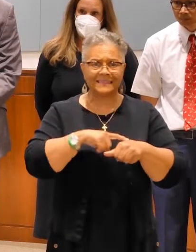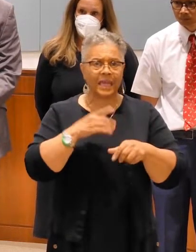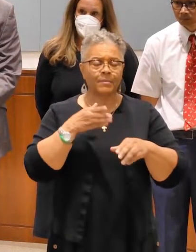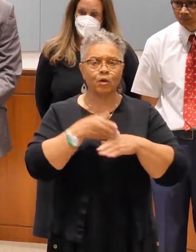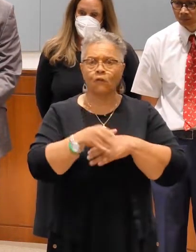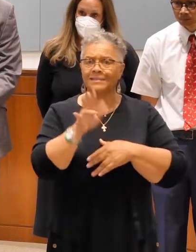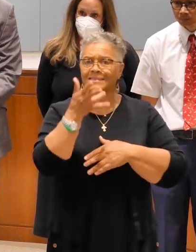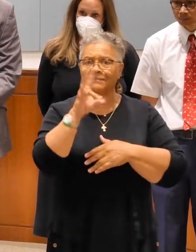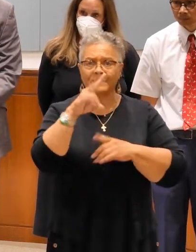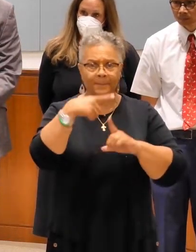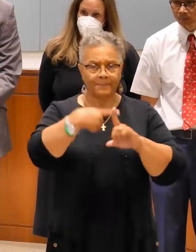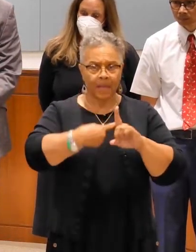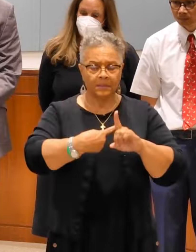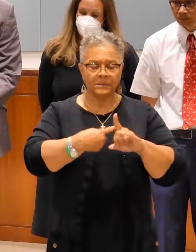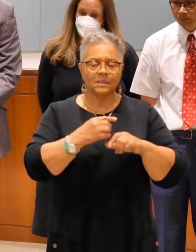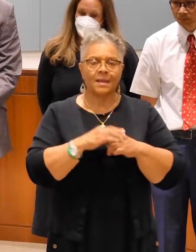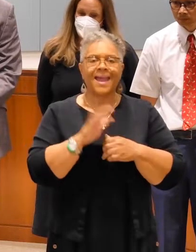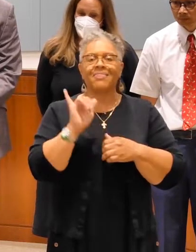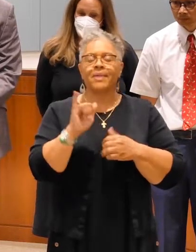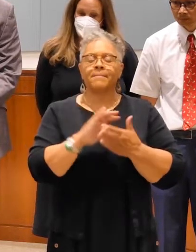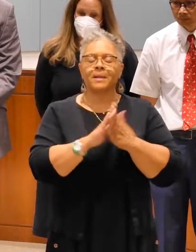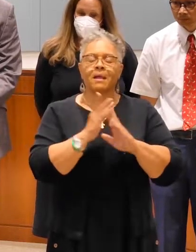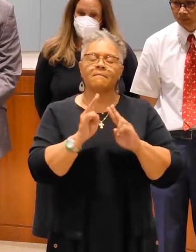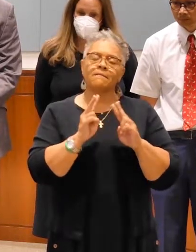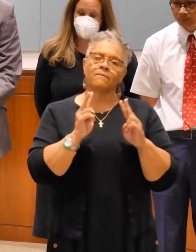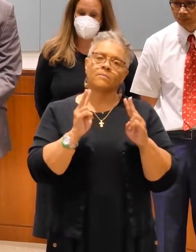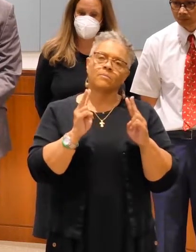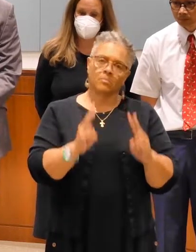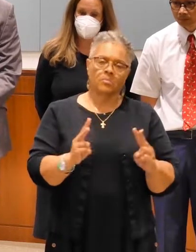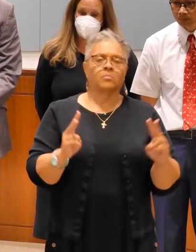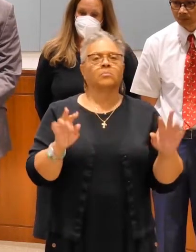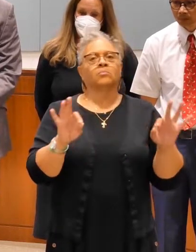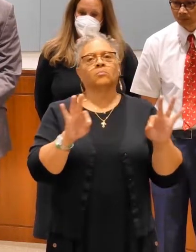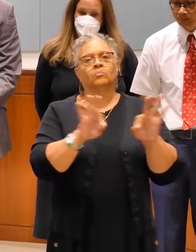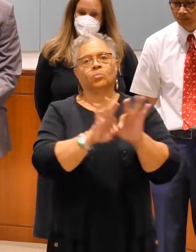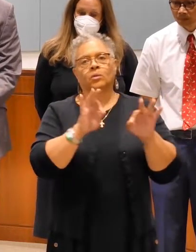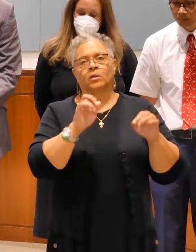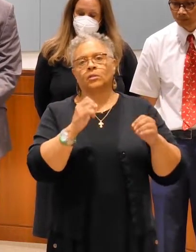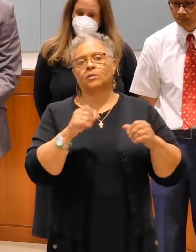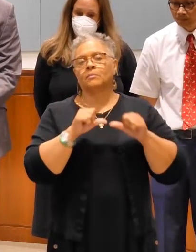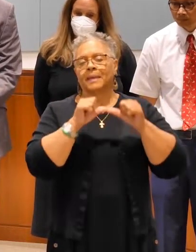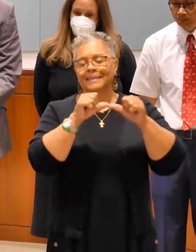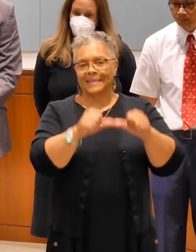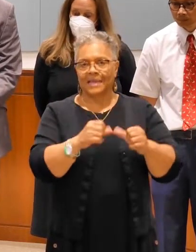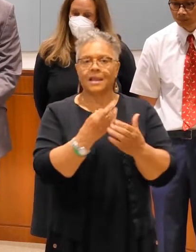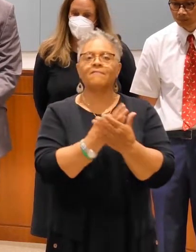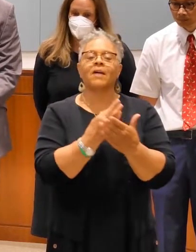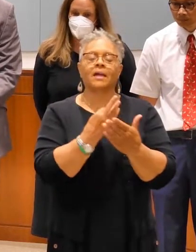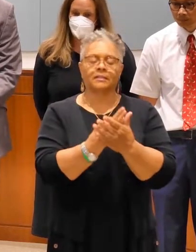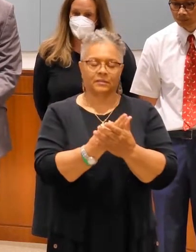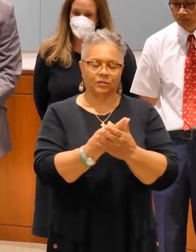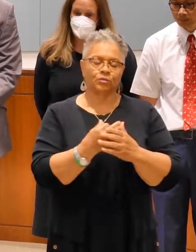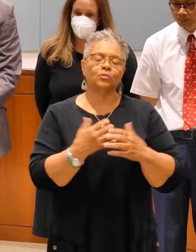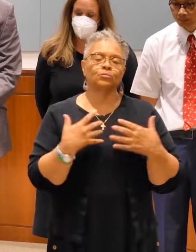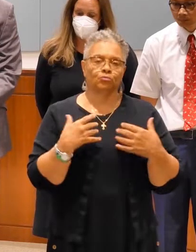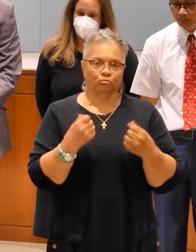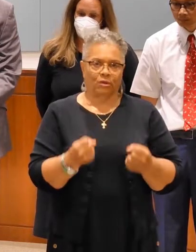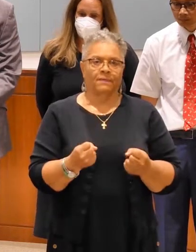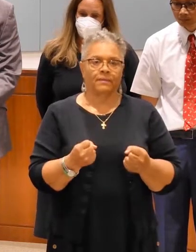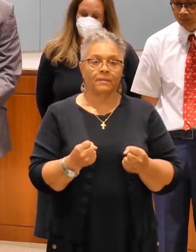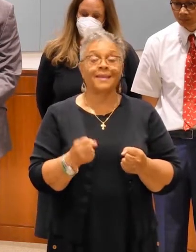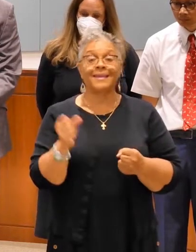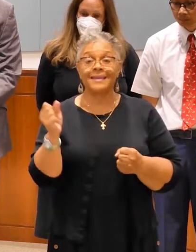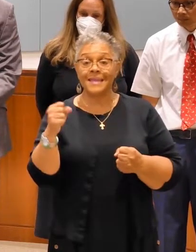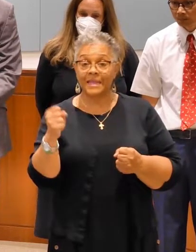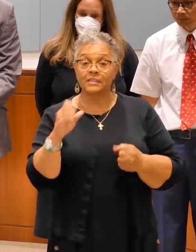months. And so that becomes extremely important to maintain the financial viability. Yes, we have future concerns.